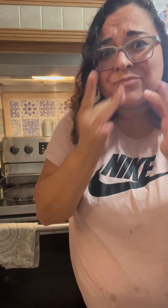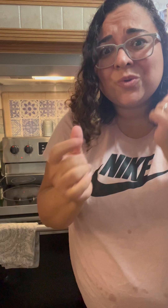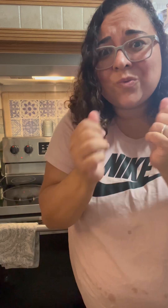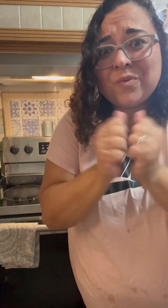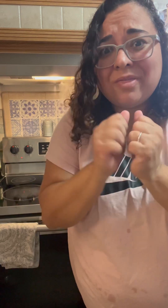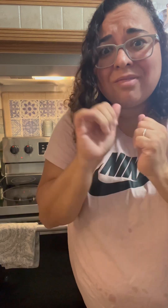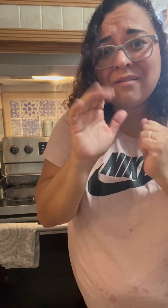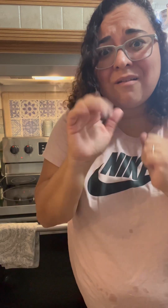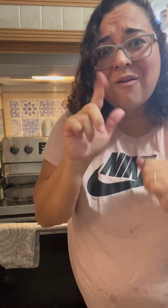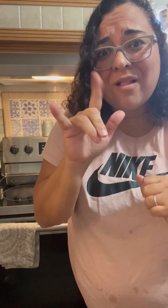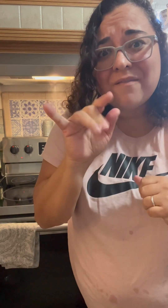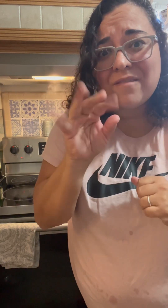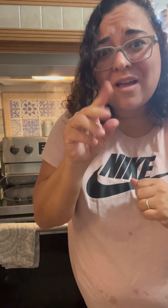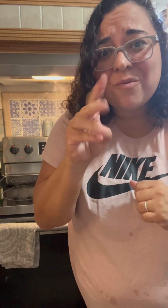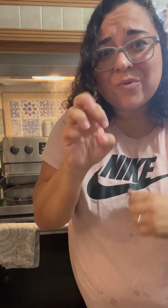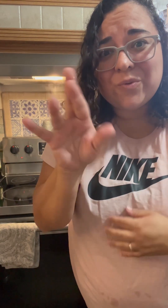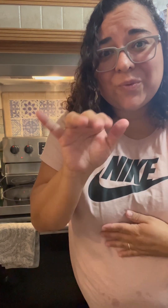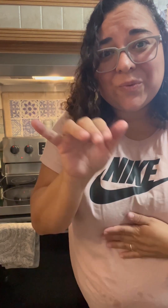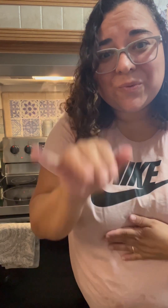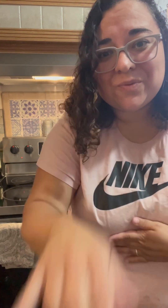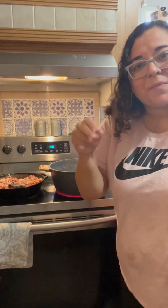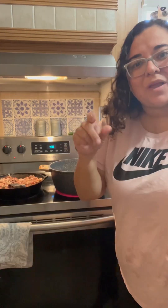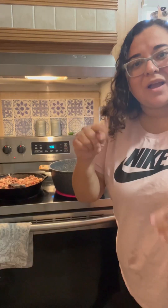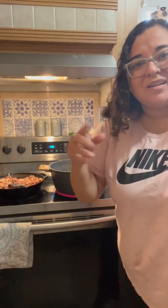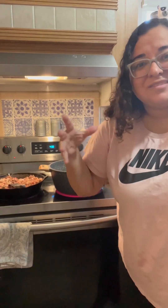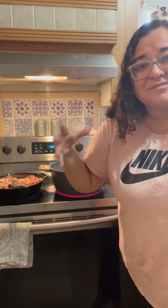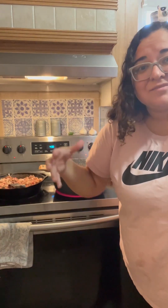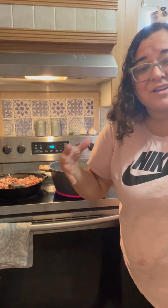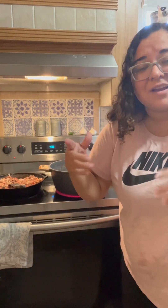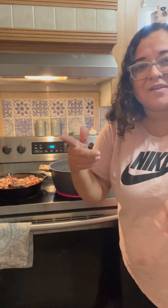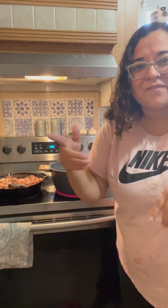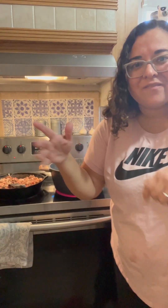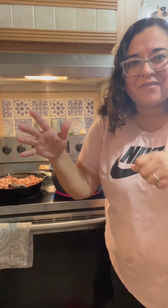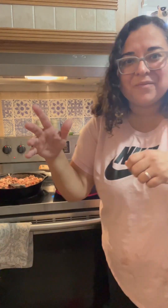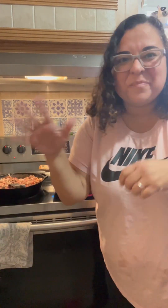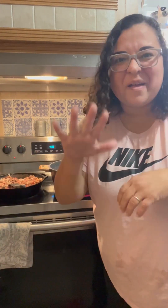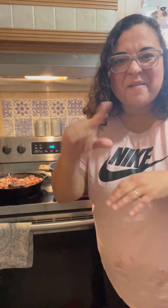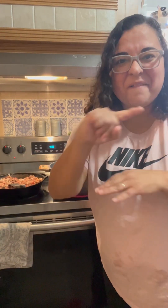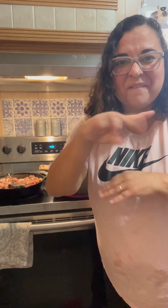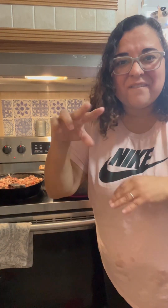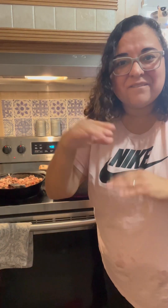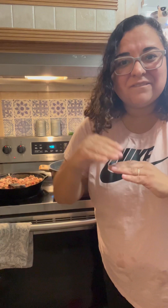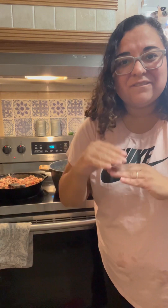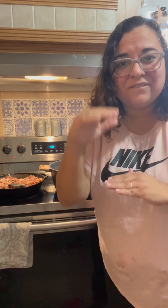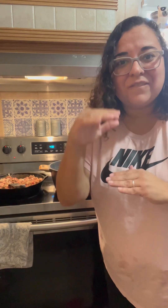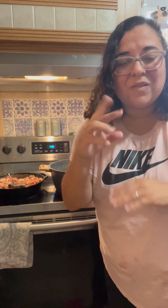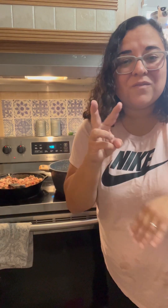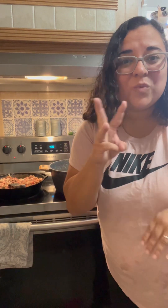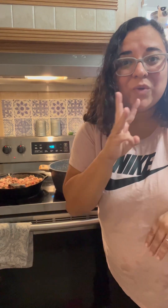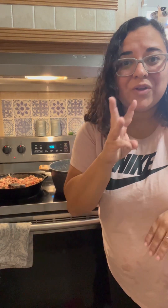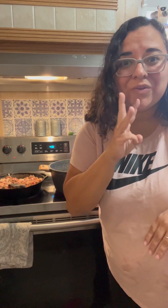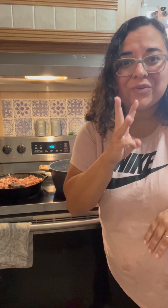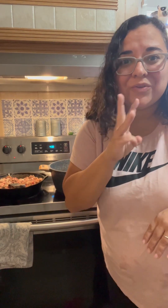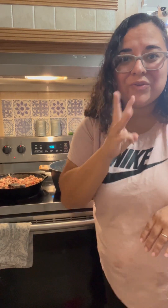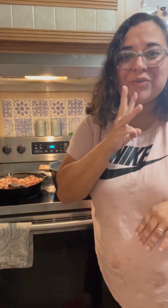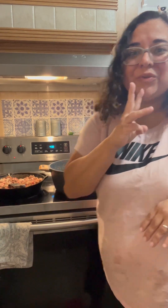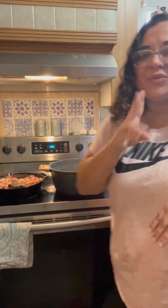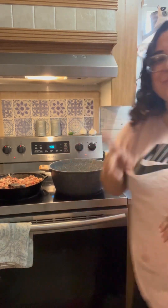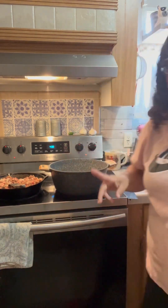for cauliflower, and it's just as delicious with cauliflower. So fill your pot at about halfway